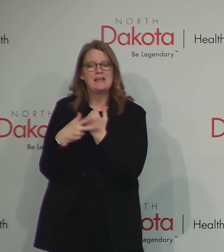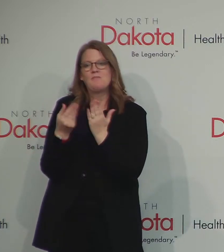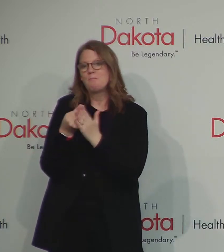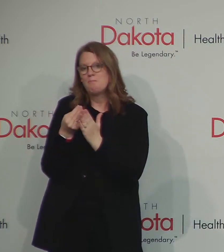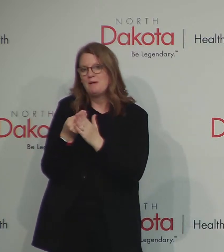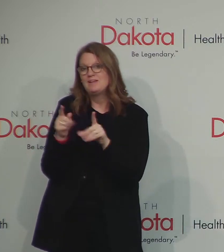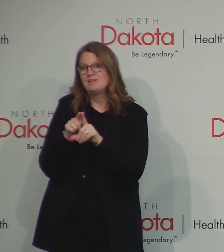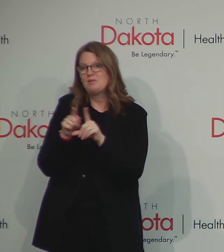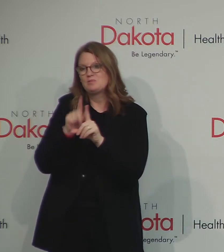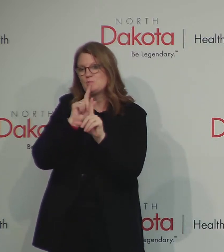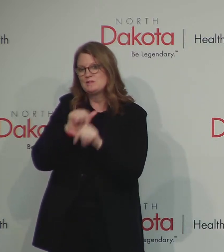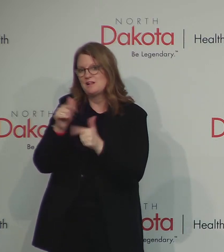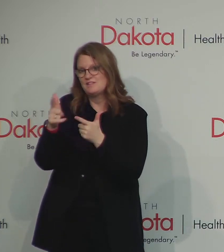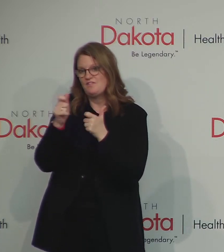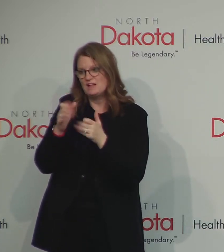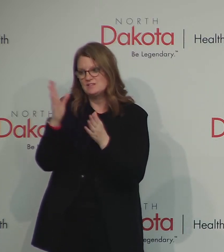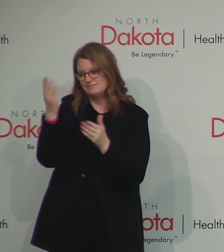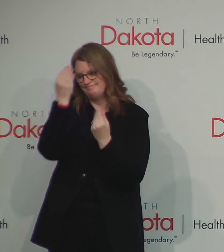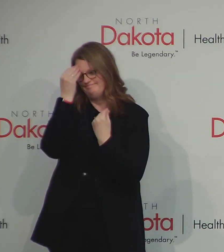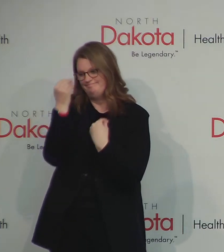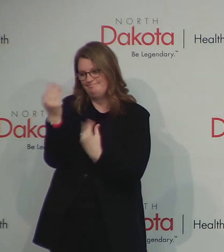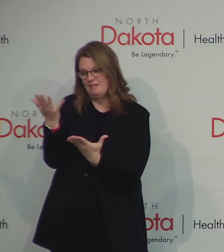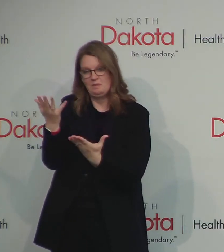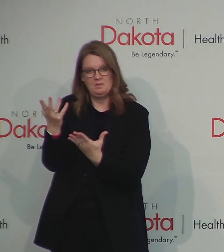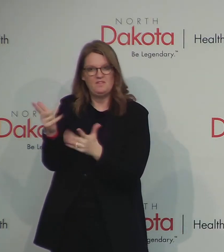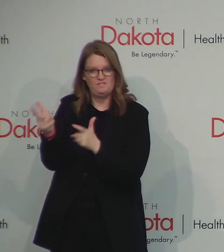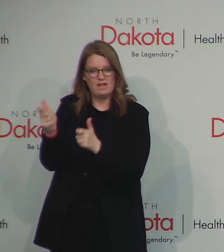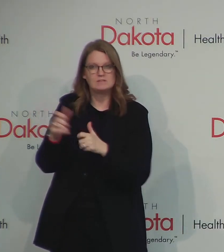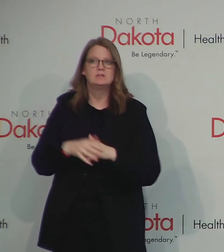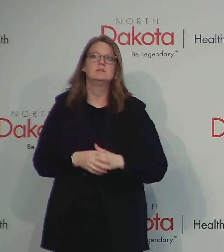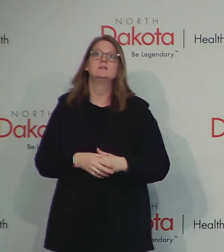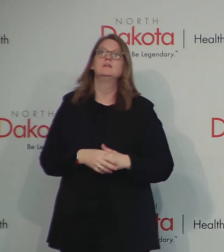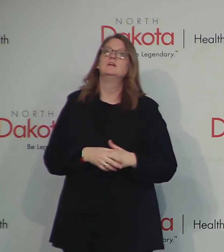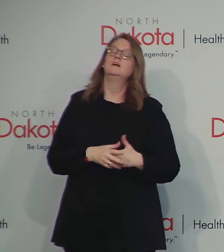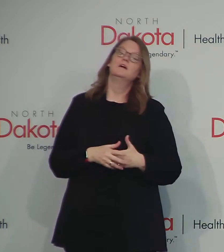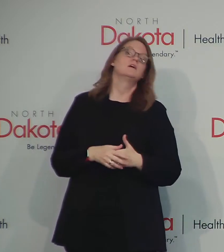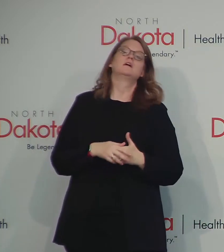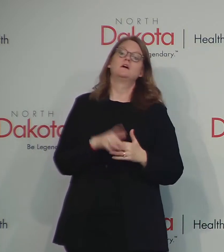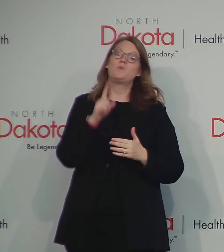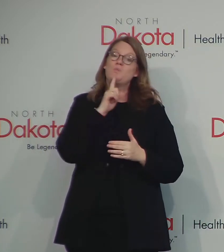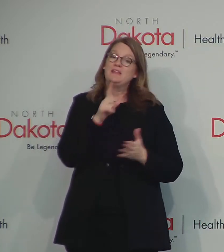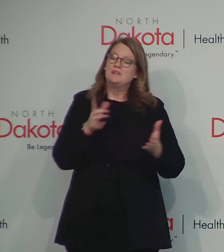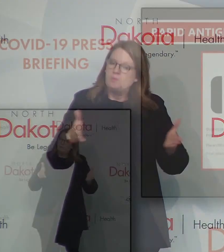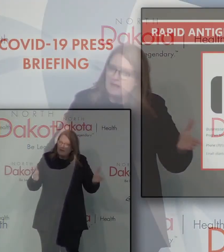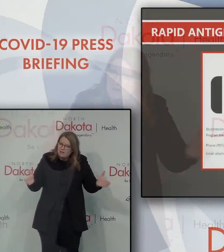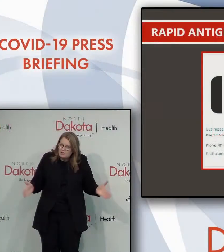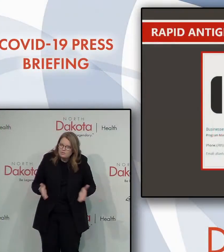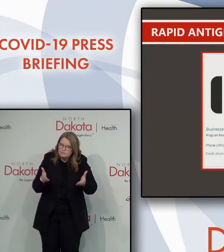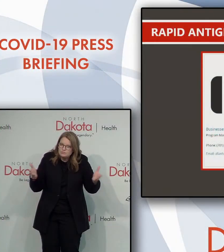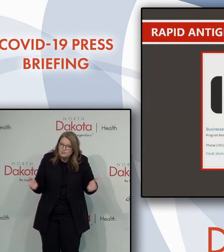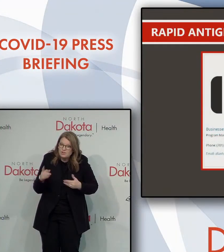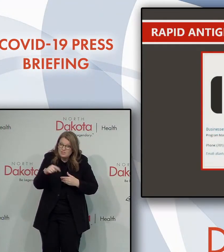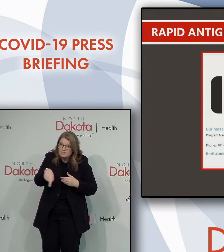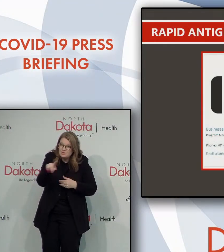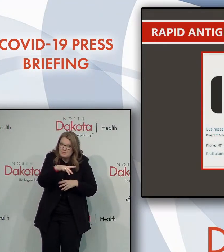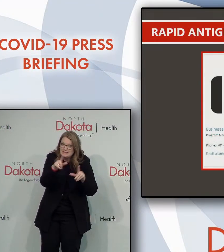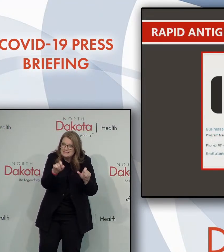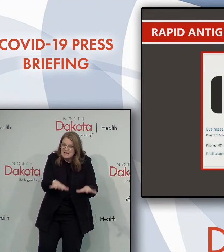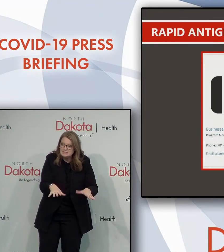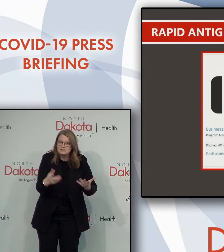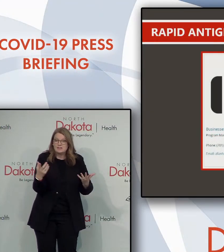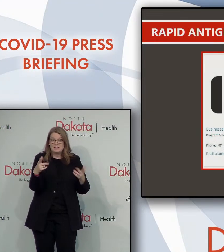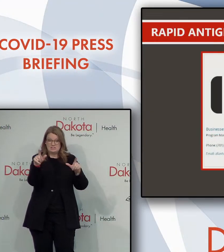results faster to individuals. We encourage people to continue to get tested. You can find out